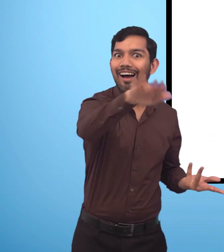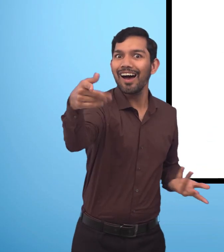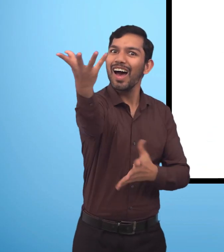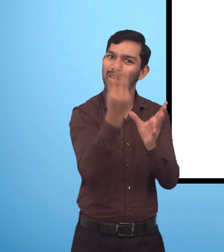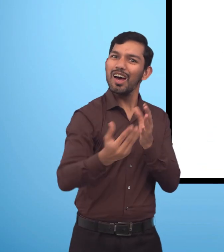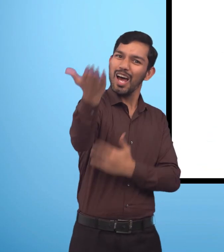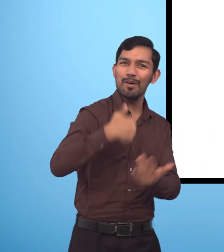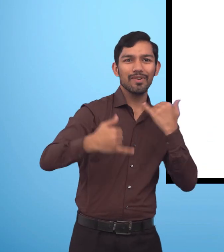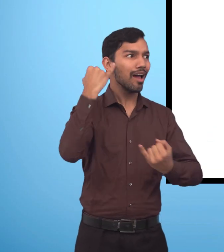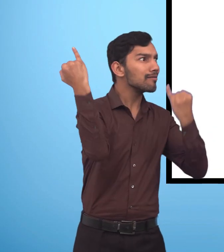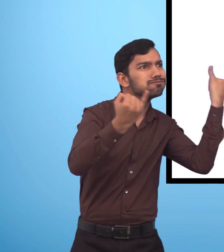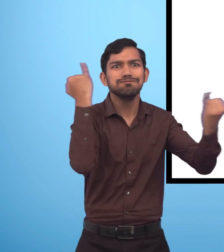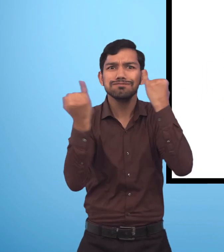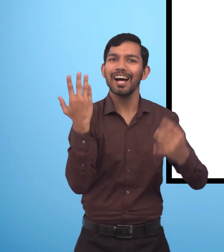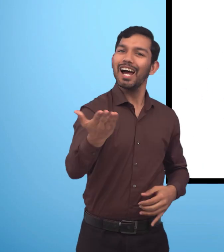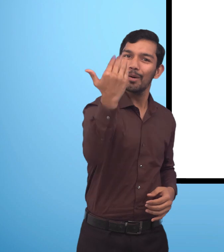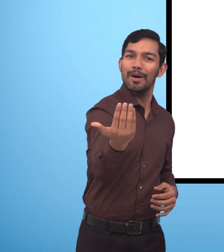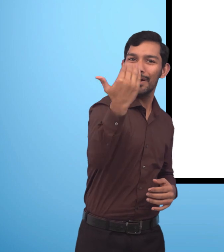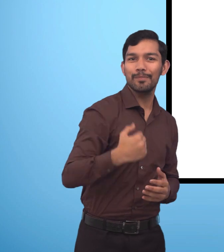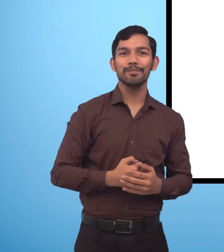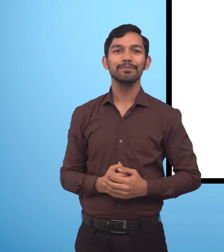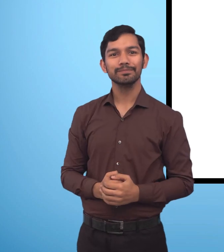Let us explore.